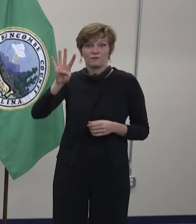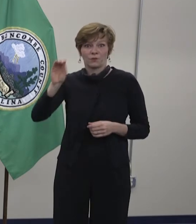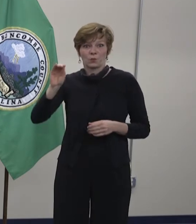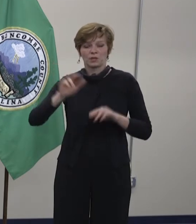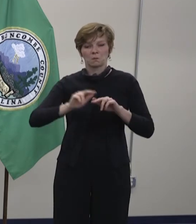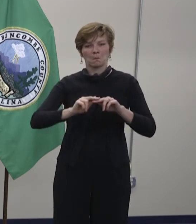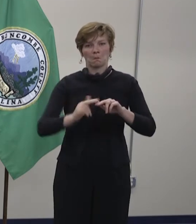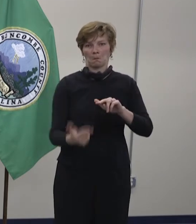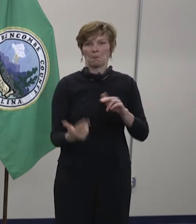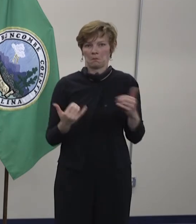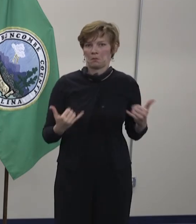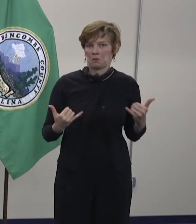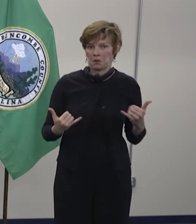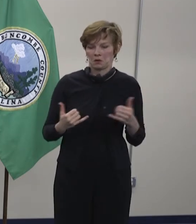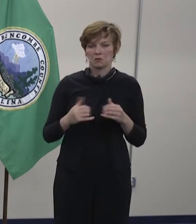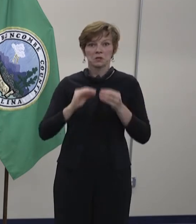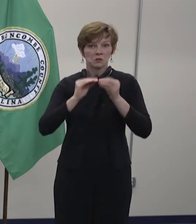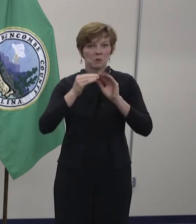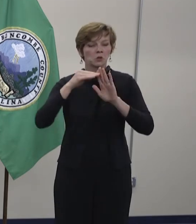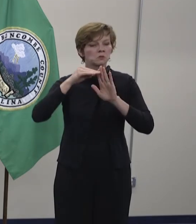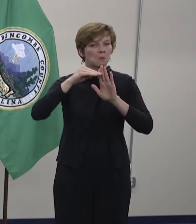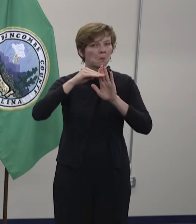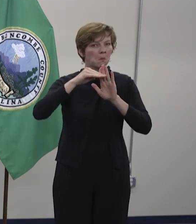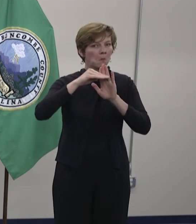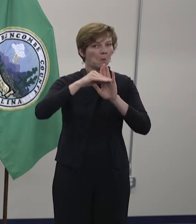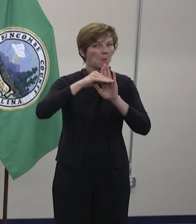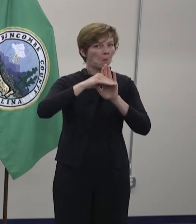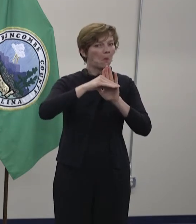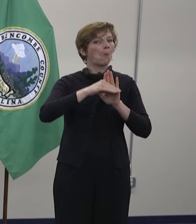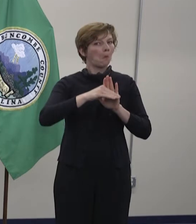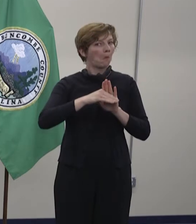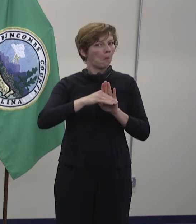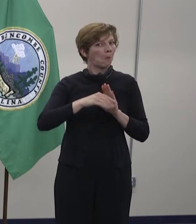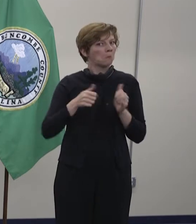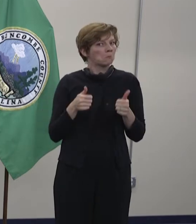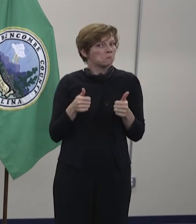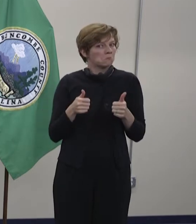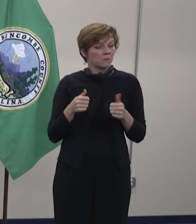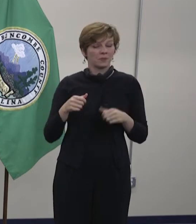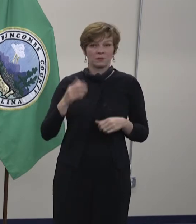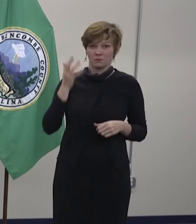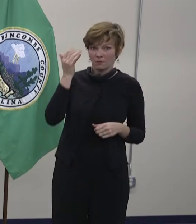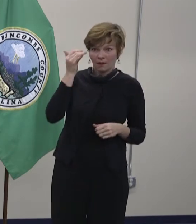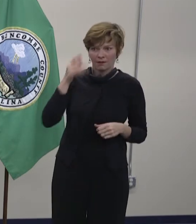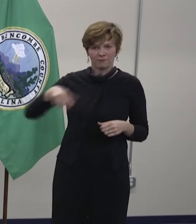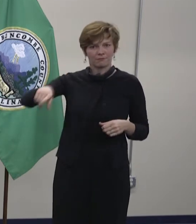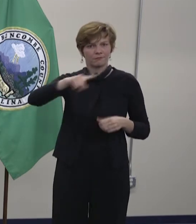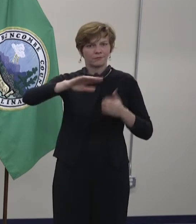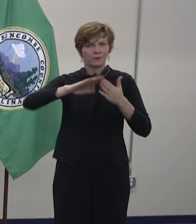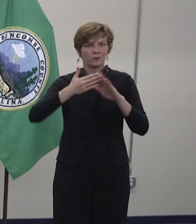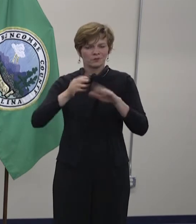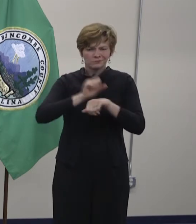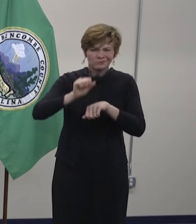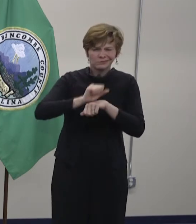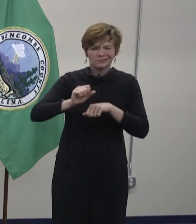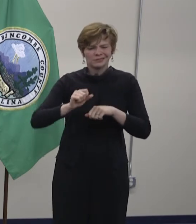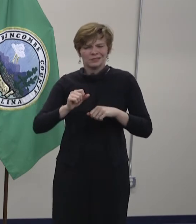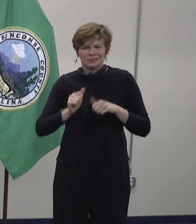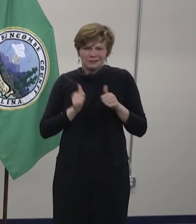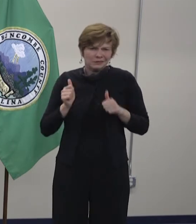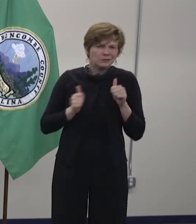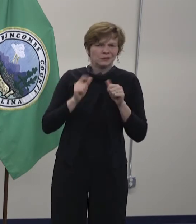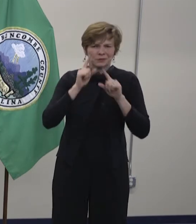right direction. We as a community have worked hard to reduce transmission by committing to the